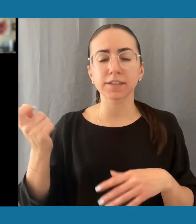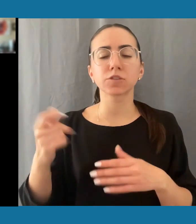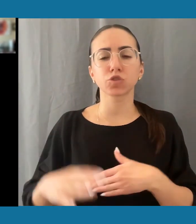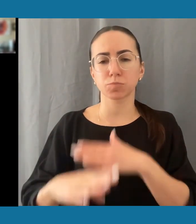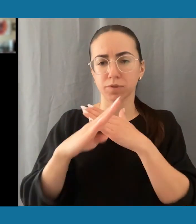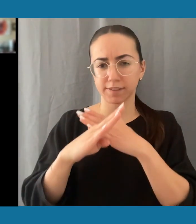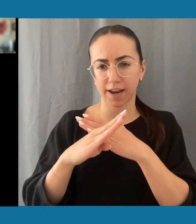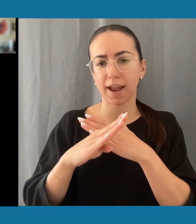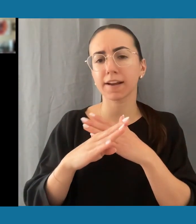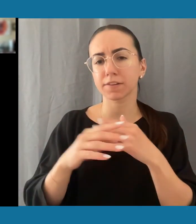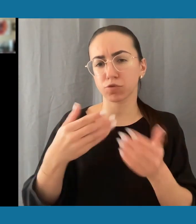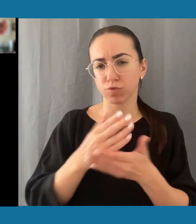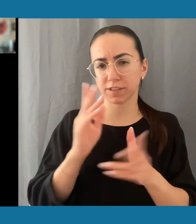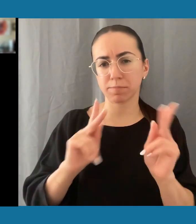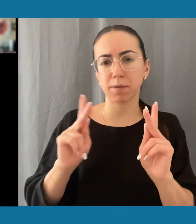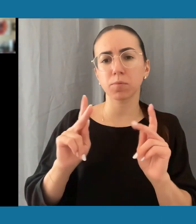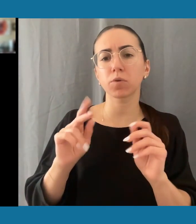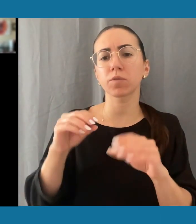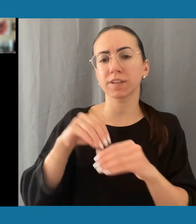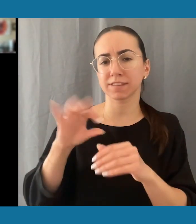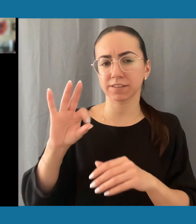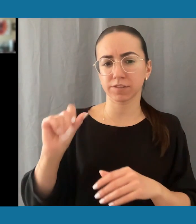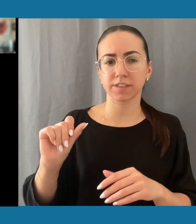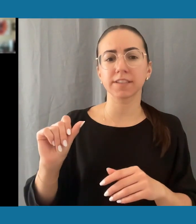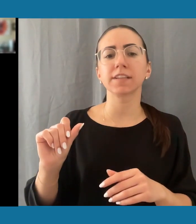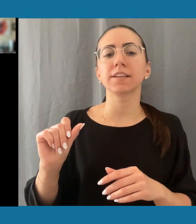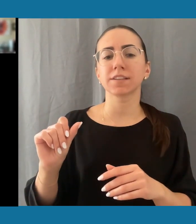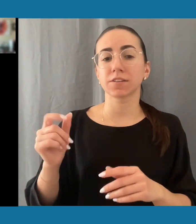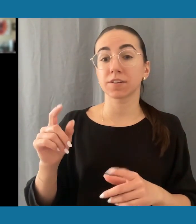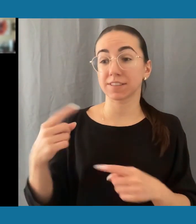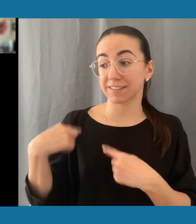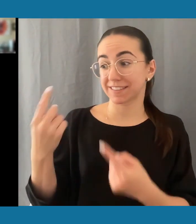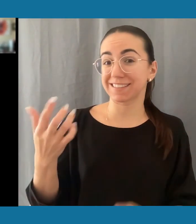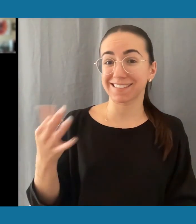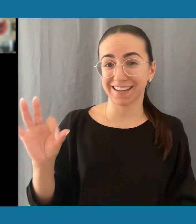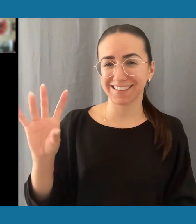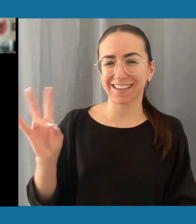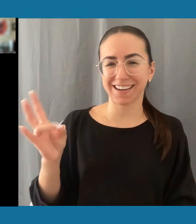with disabilities since 1987. So as I mentioned, we started with